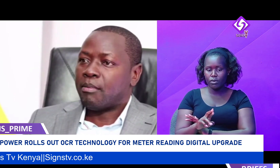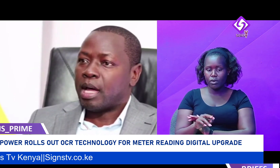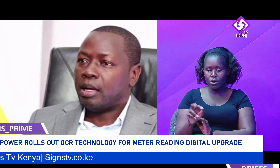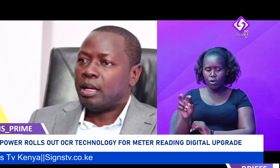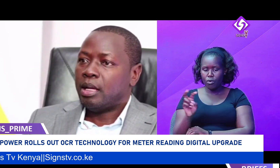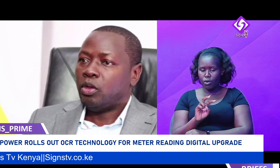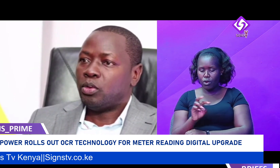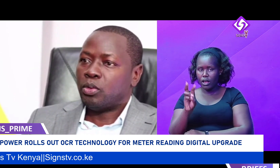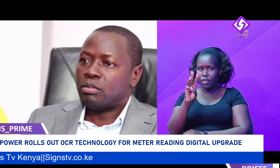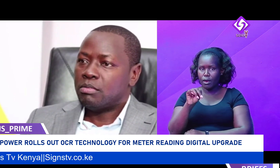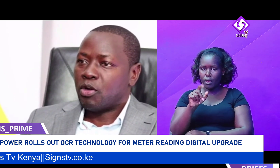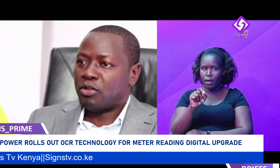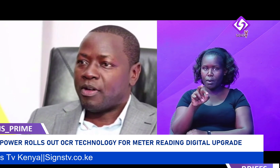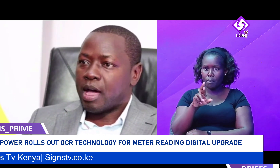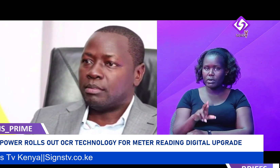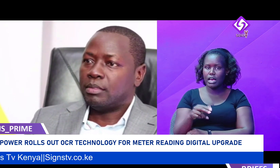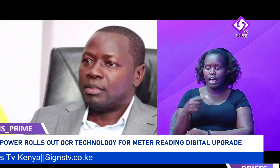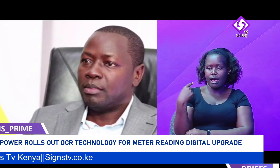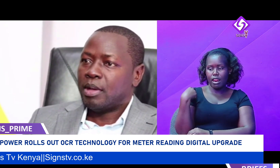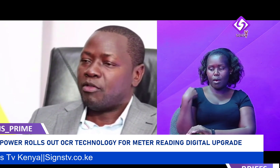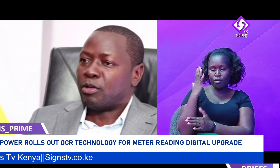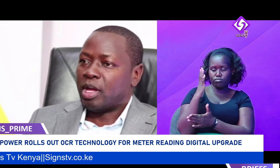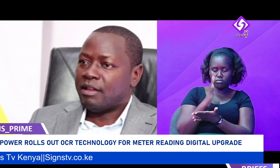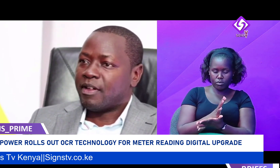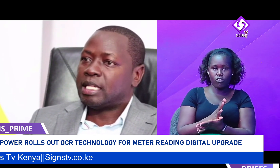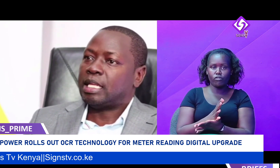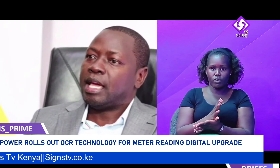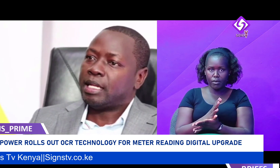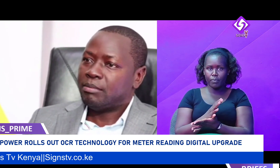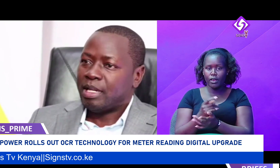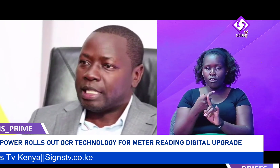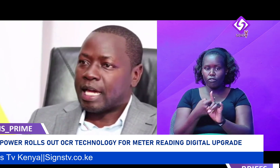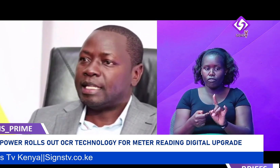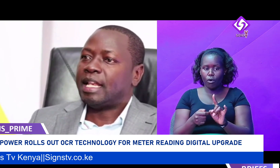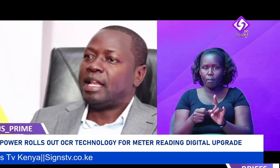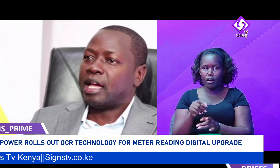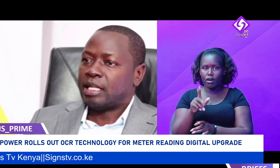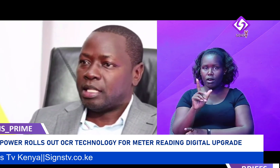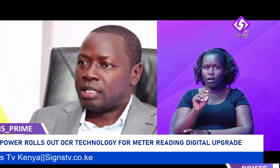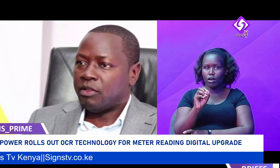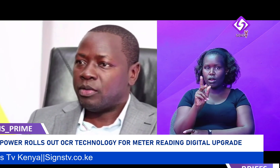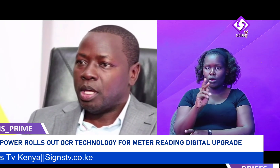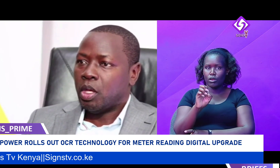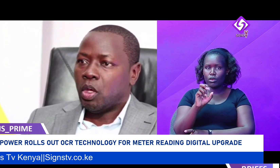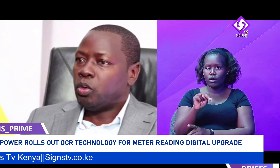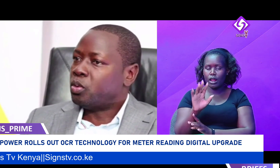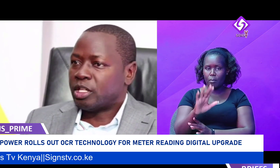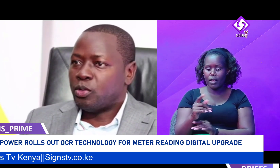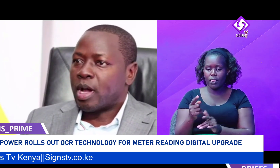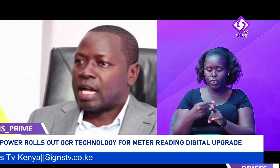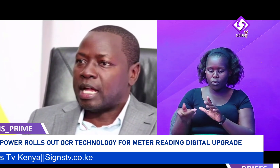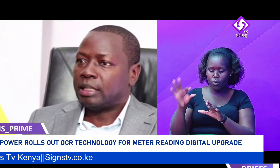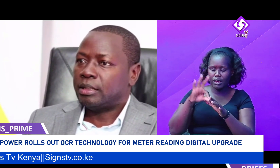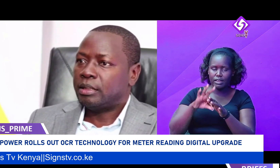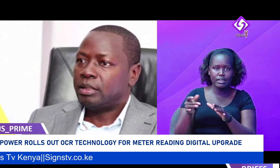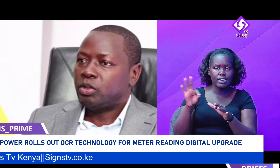meter number, you confirm from your device and then insert the reading and then save. You just